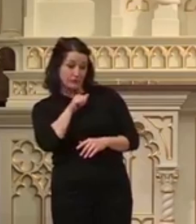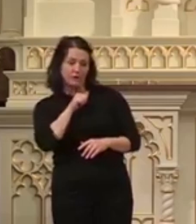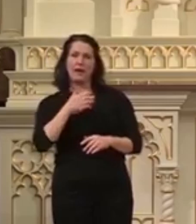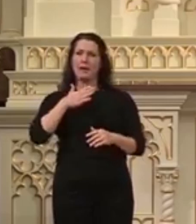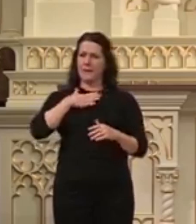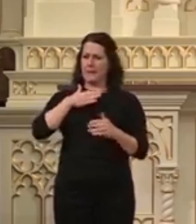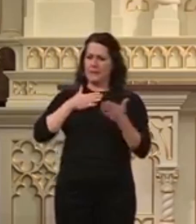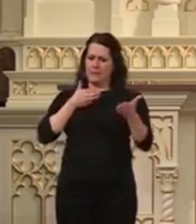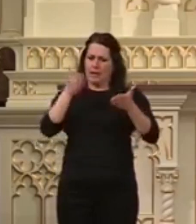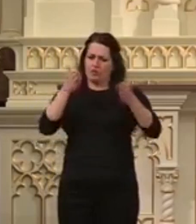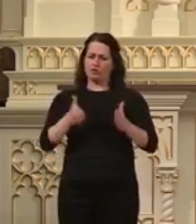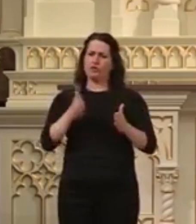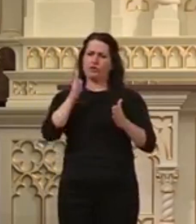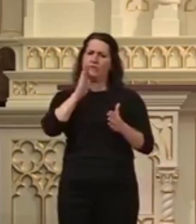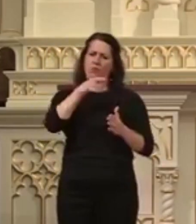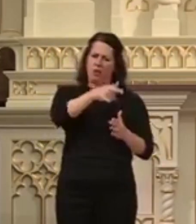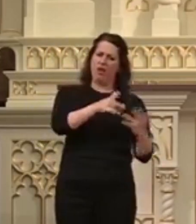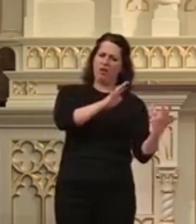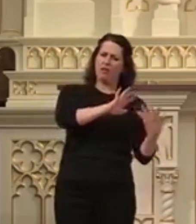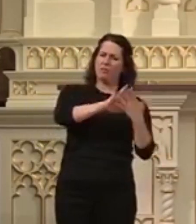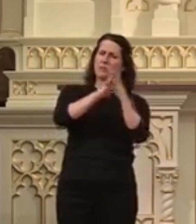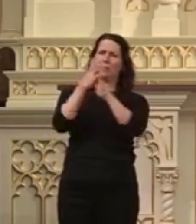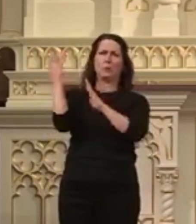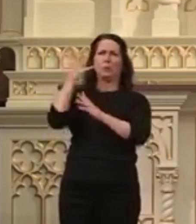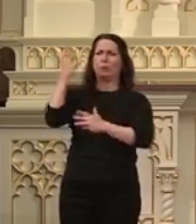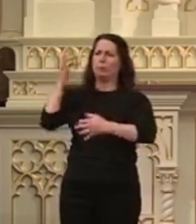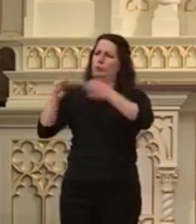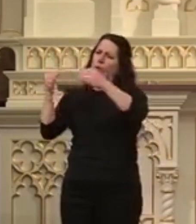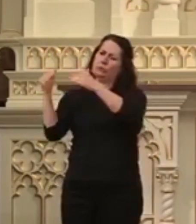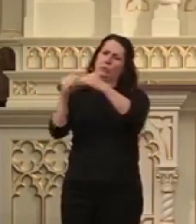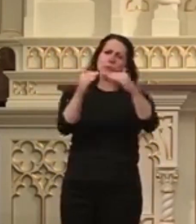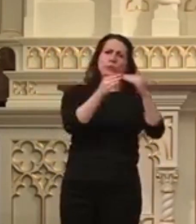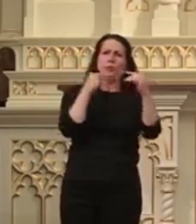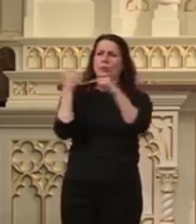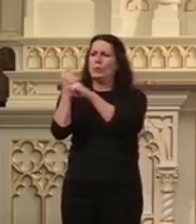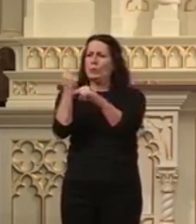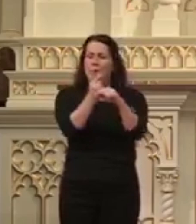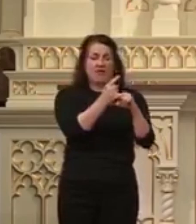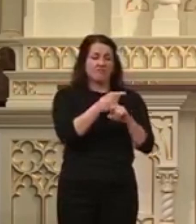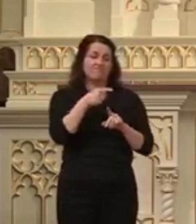servant shall justify many, and their guilt he shall bear.